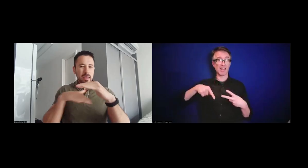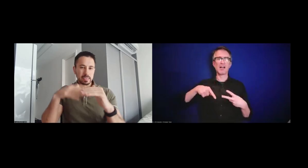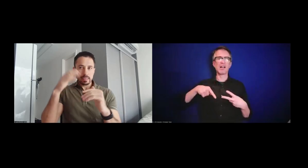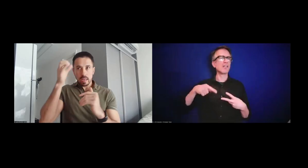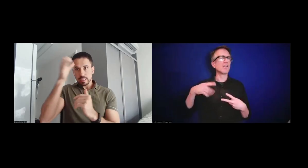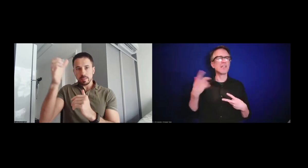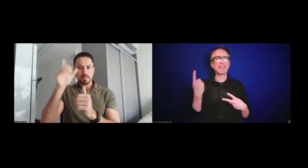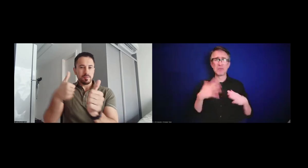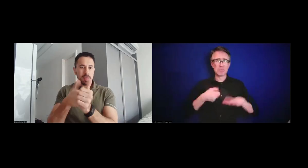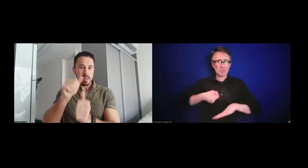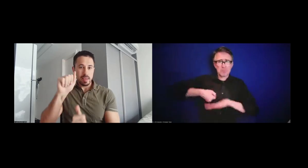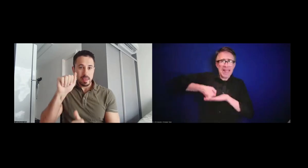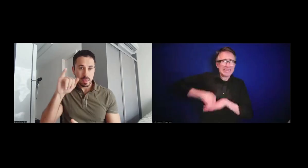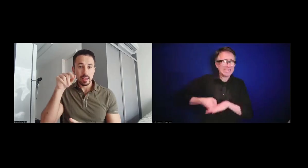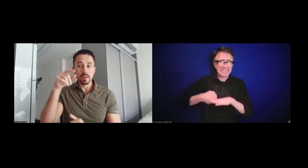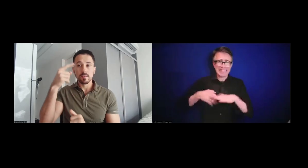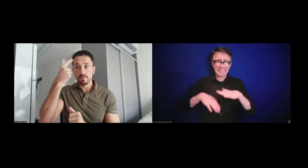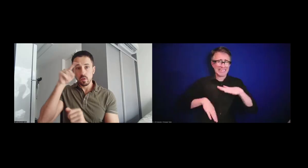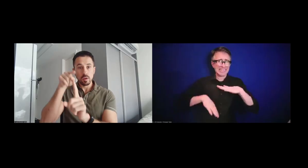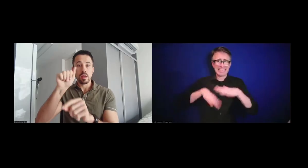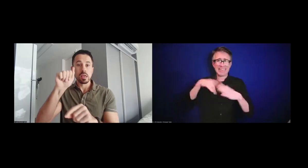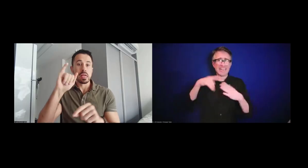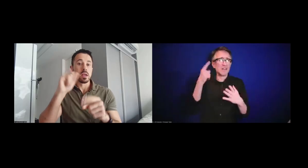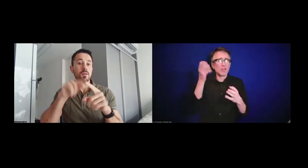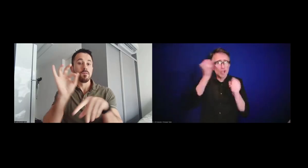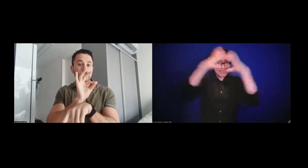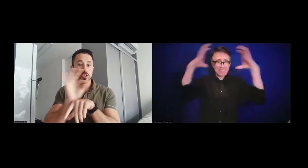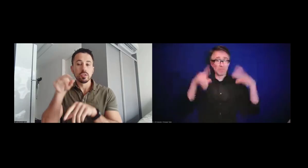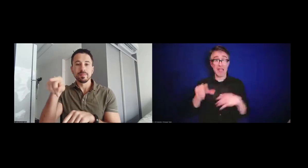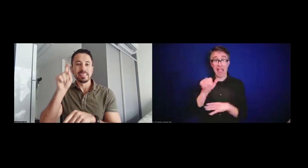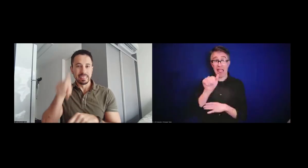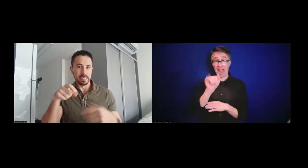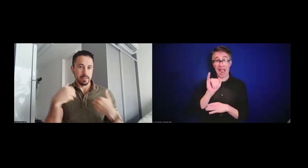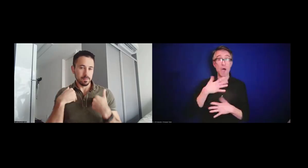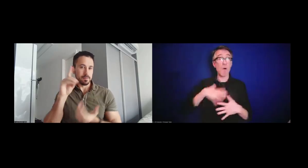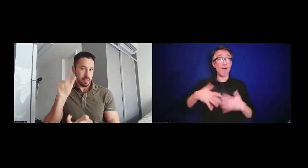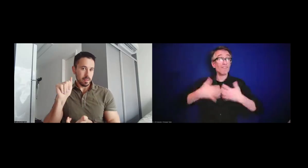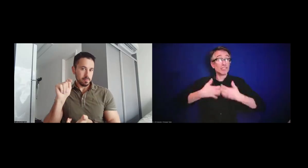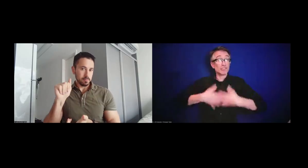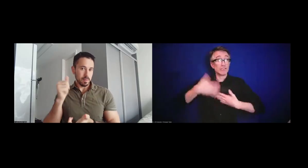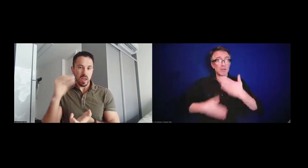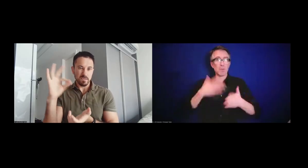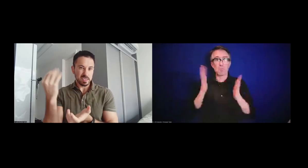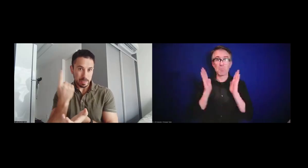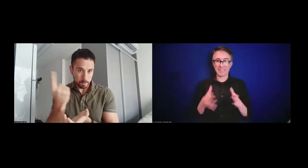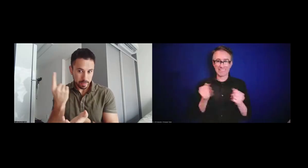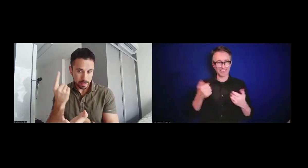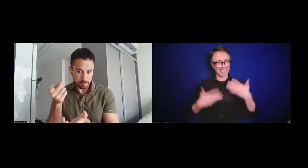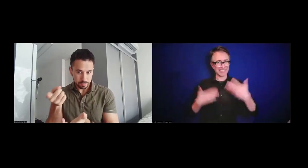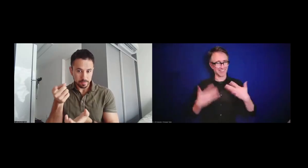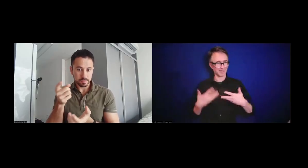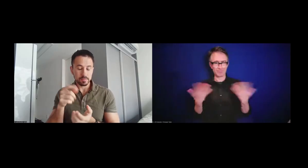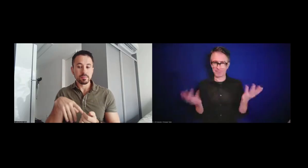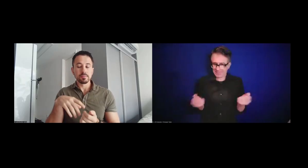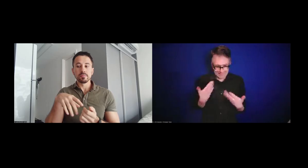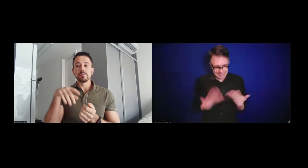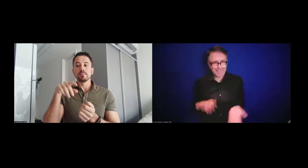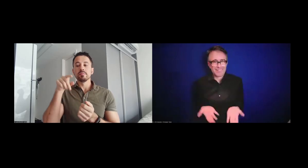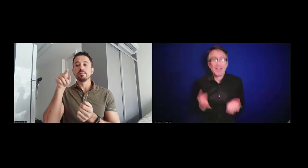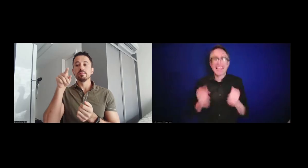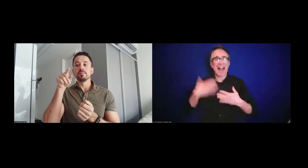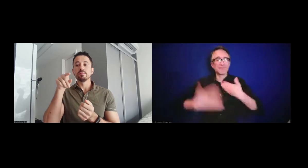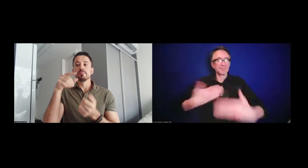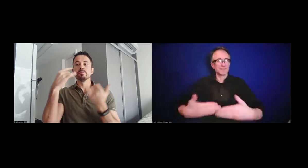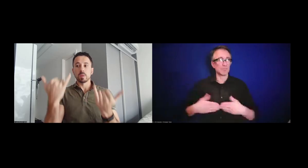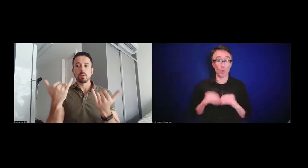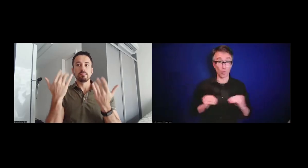I have is around a basic concept that is a part of AI. So AI needs data